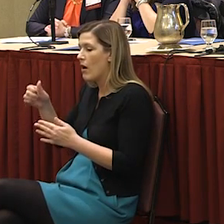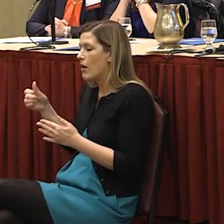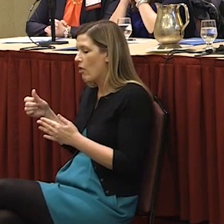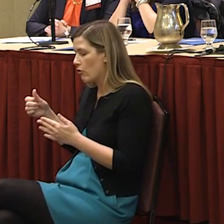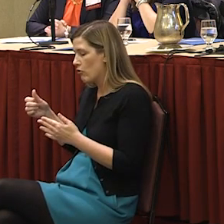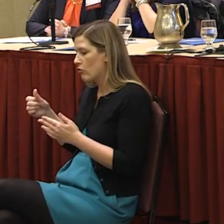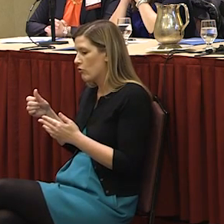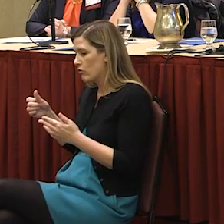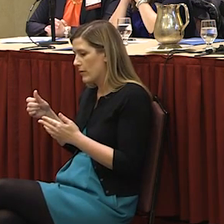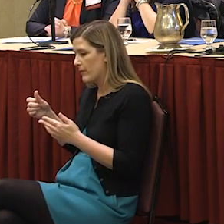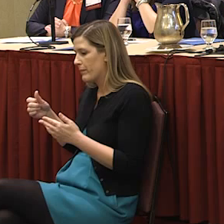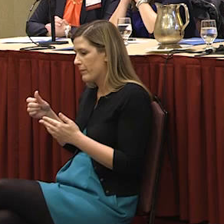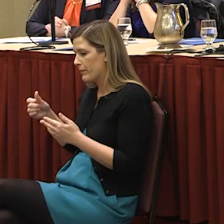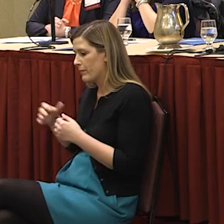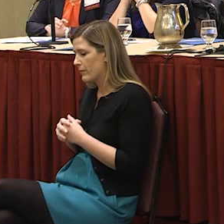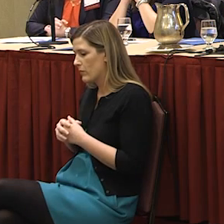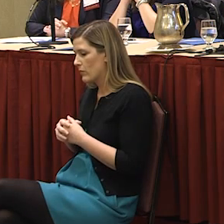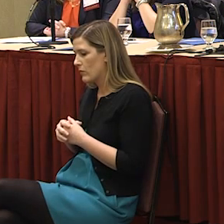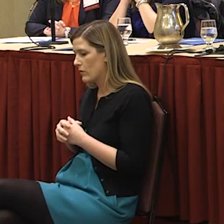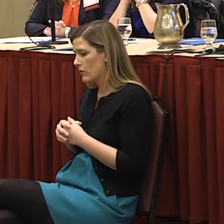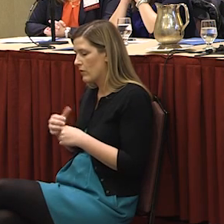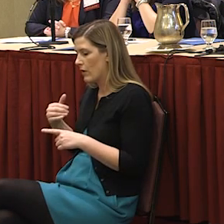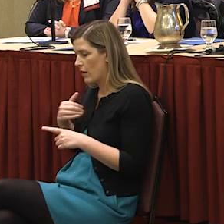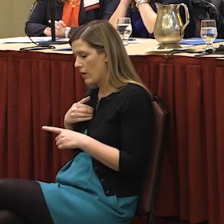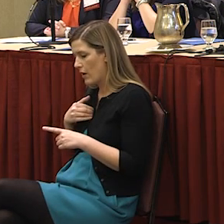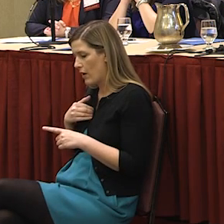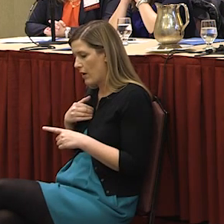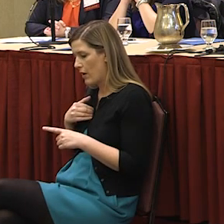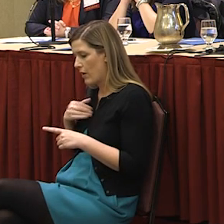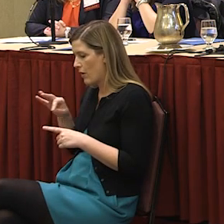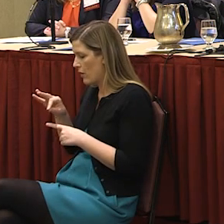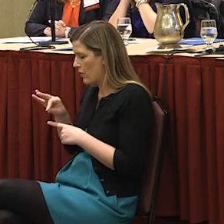thing is we have the foster program,